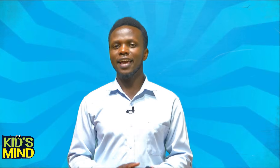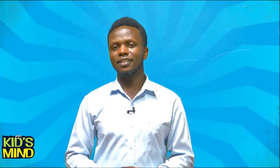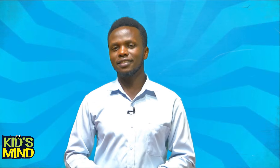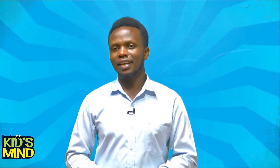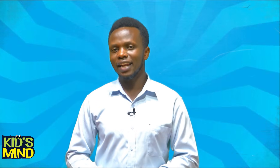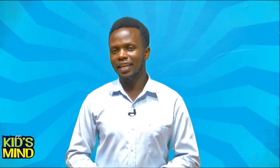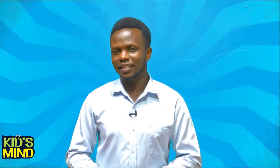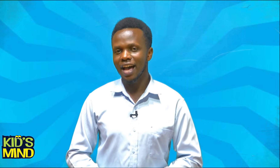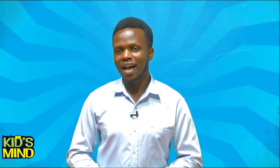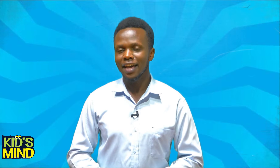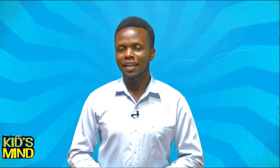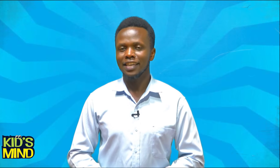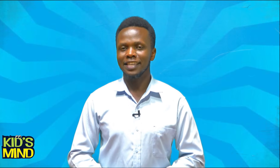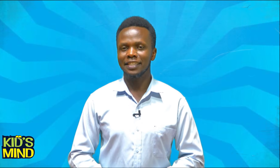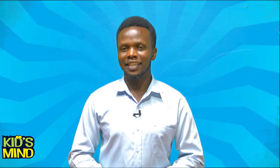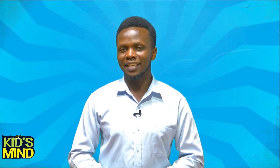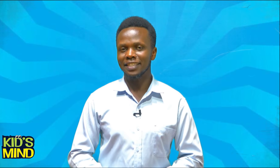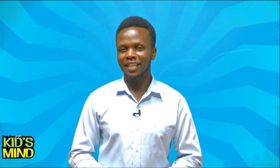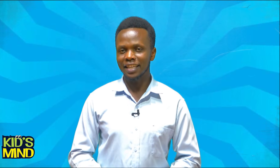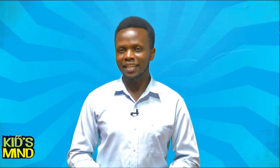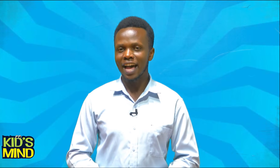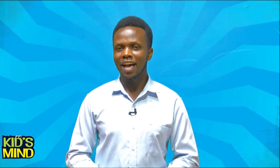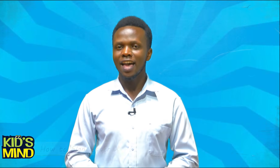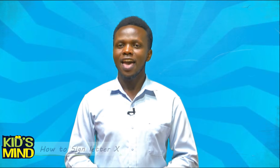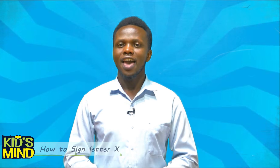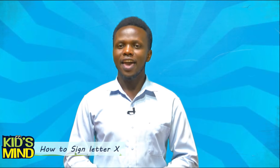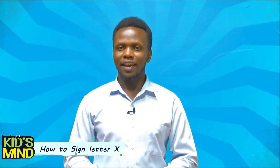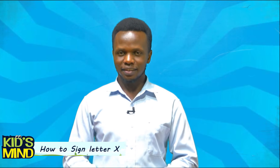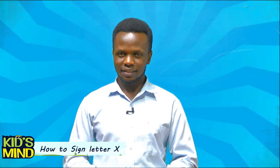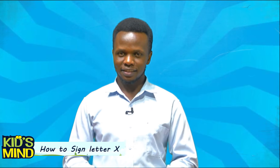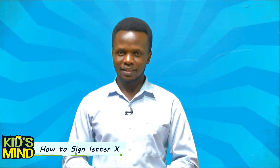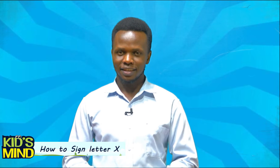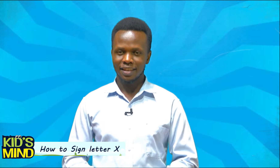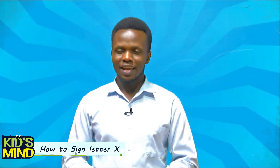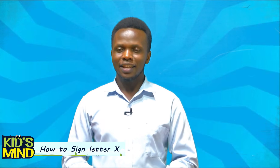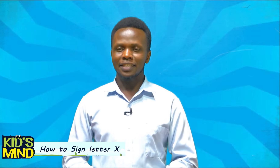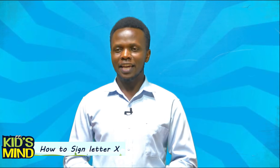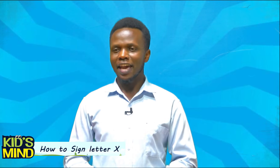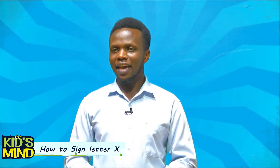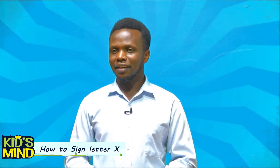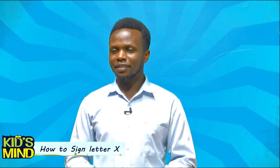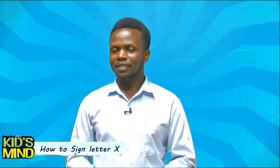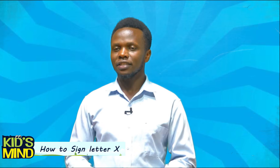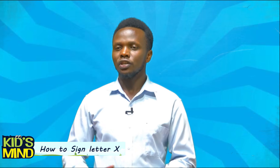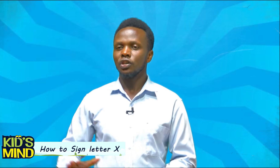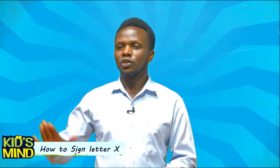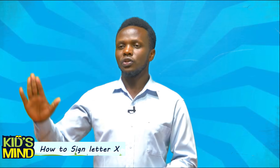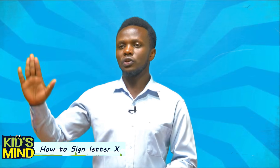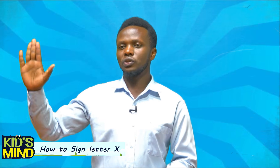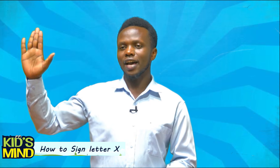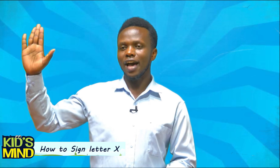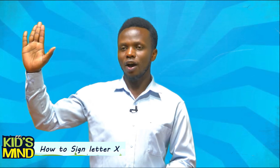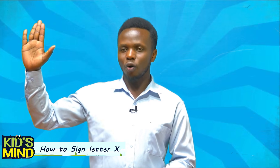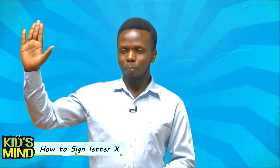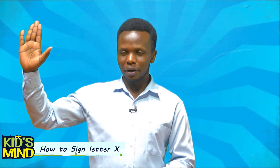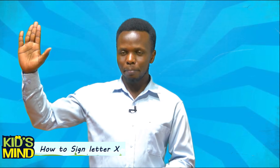next letter, it is letter X. Letter X, use your open